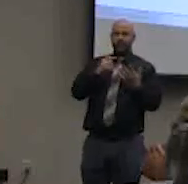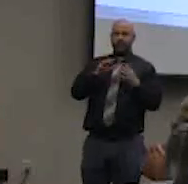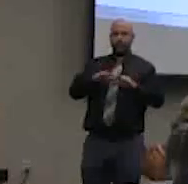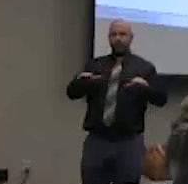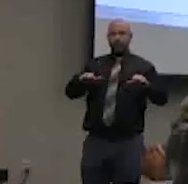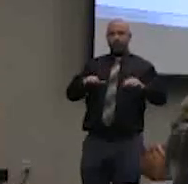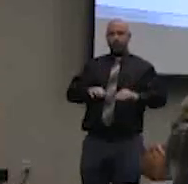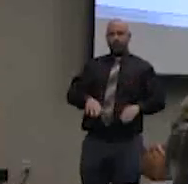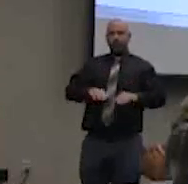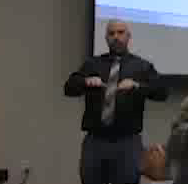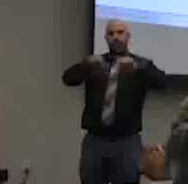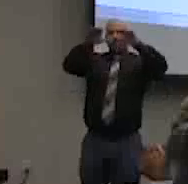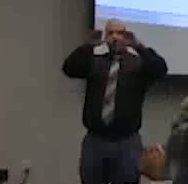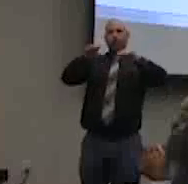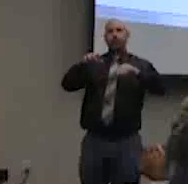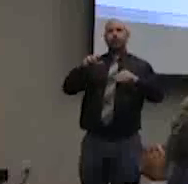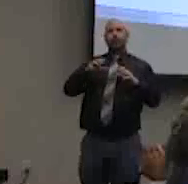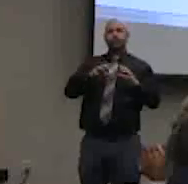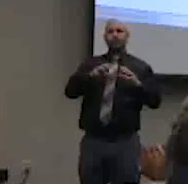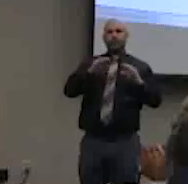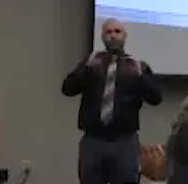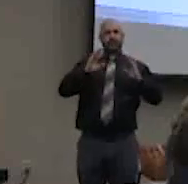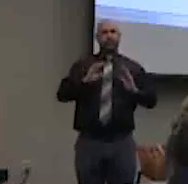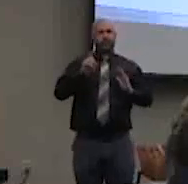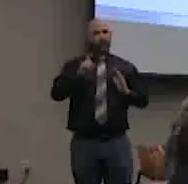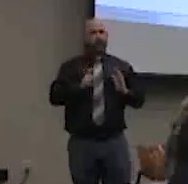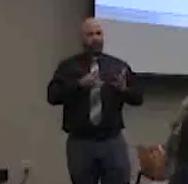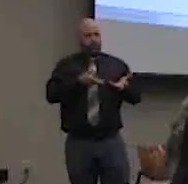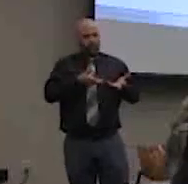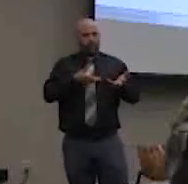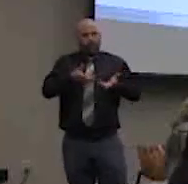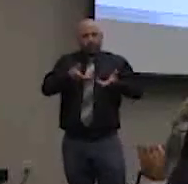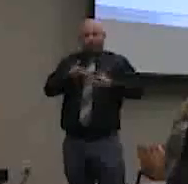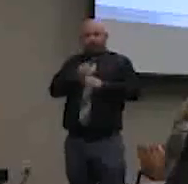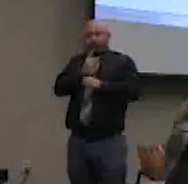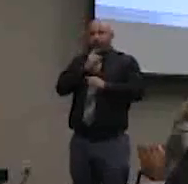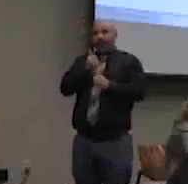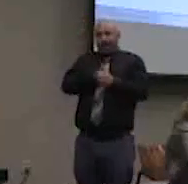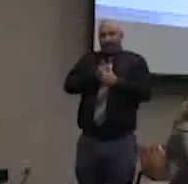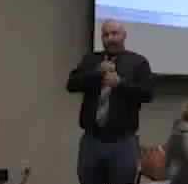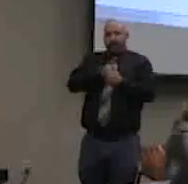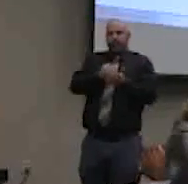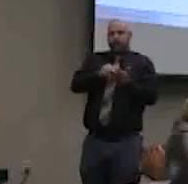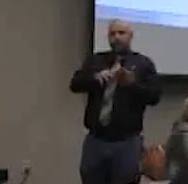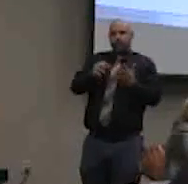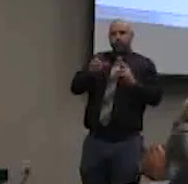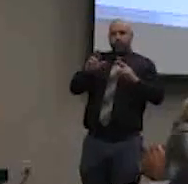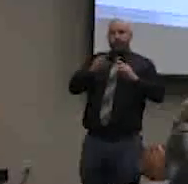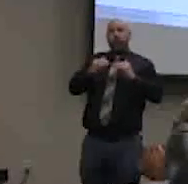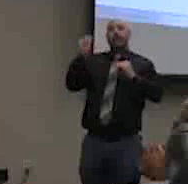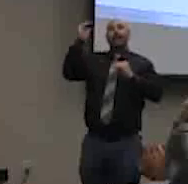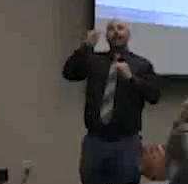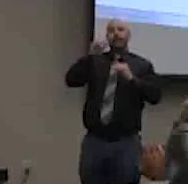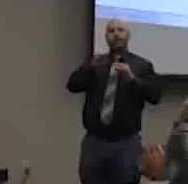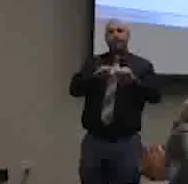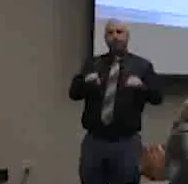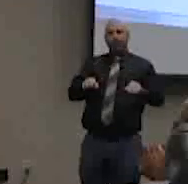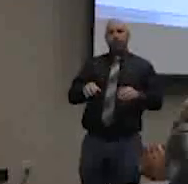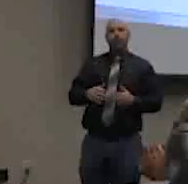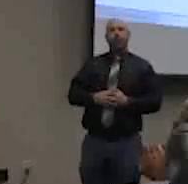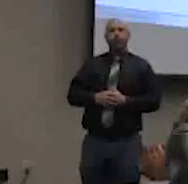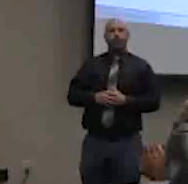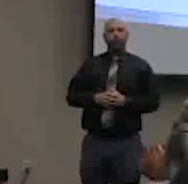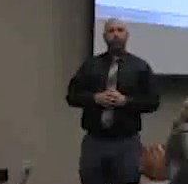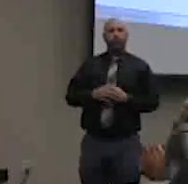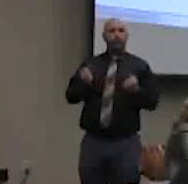that these teachers have to go through to help make sure we get every child ready for the next level. We have a lot of amazing teachers who can get a student from